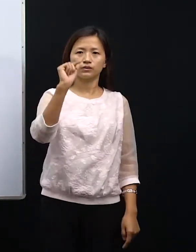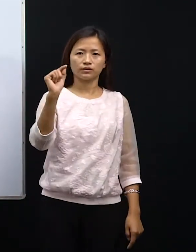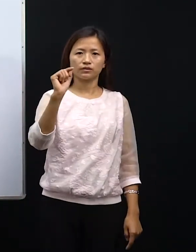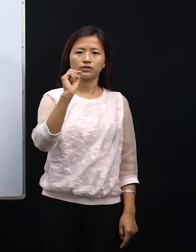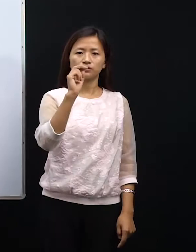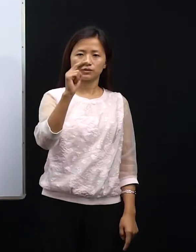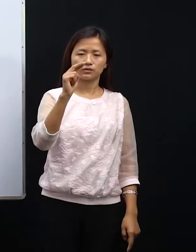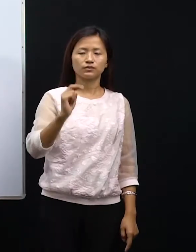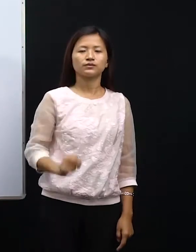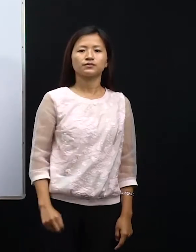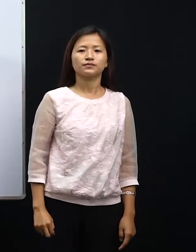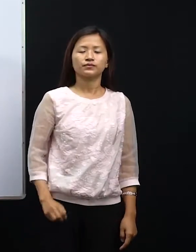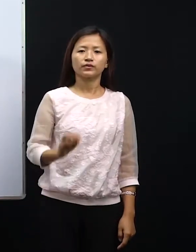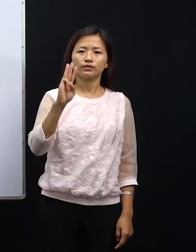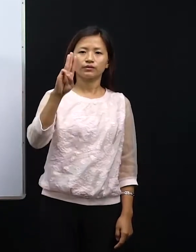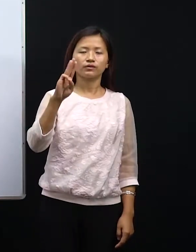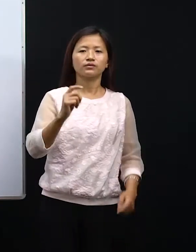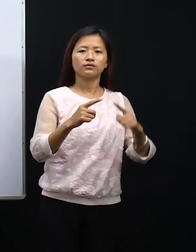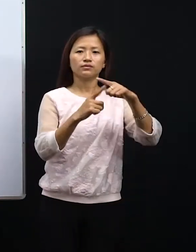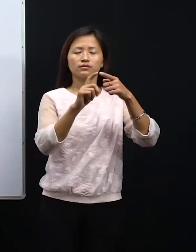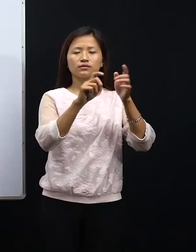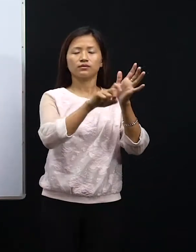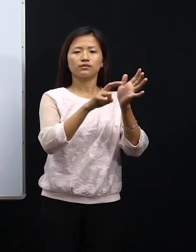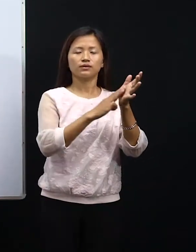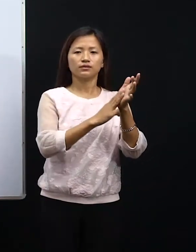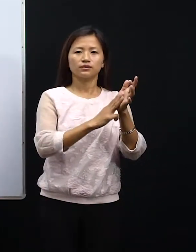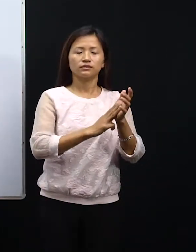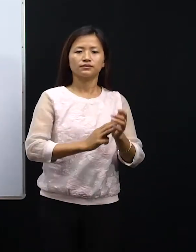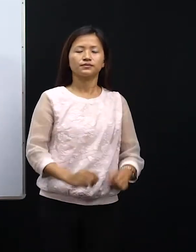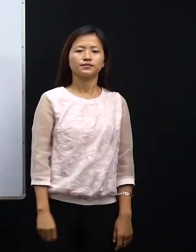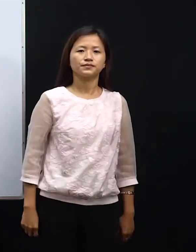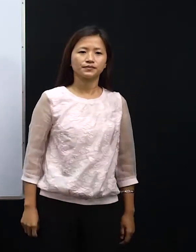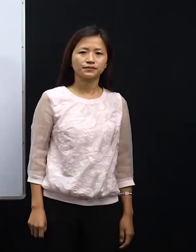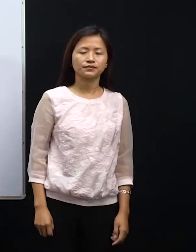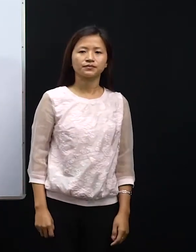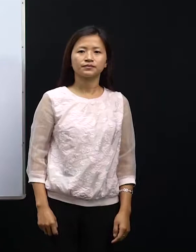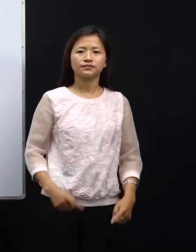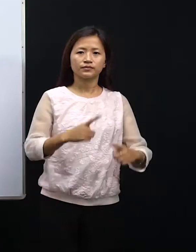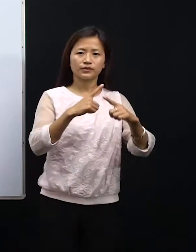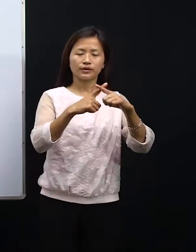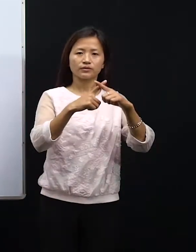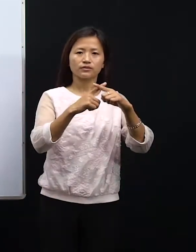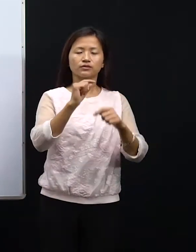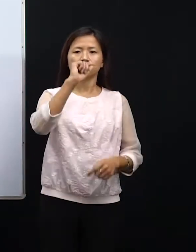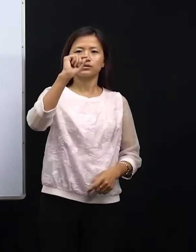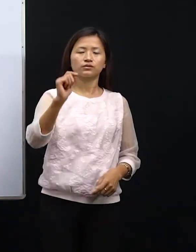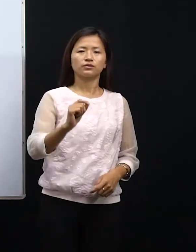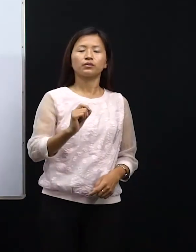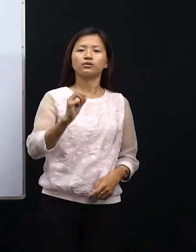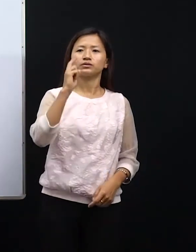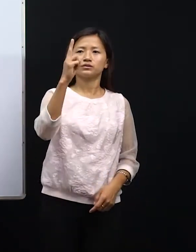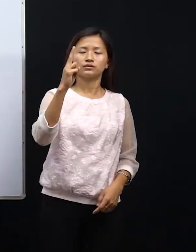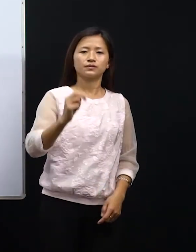means we have three terms here. 1, x and x square or x to the power